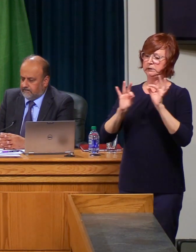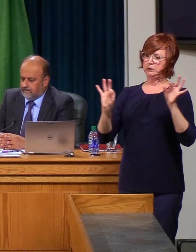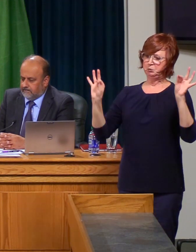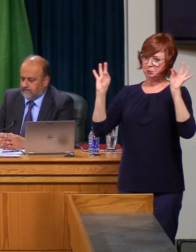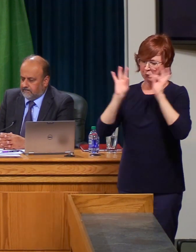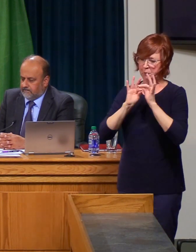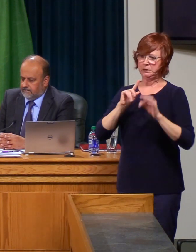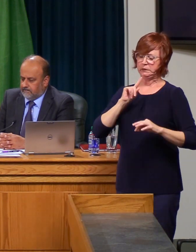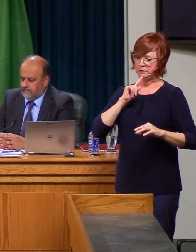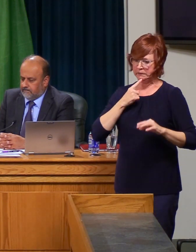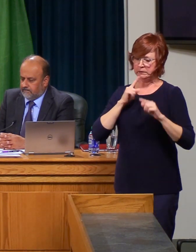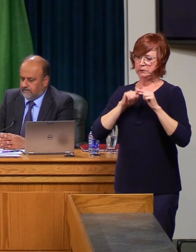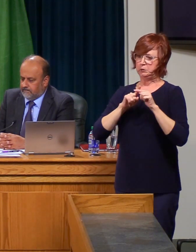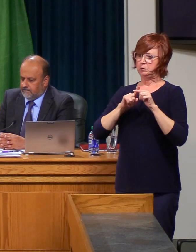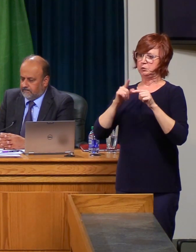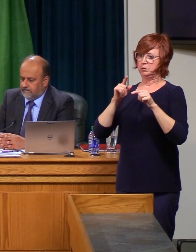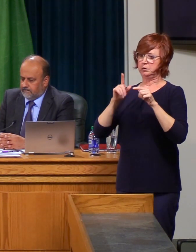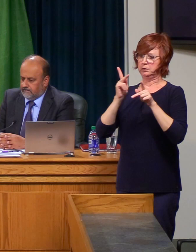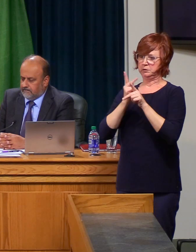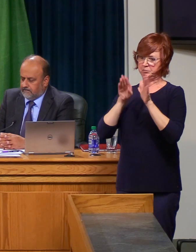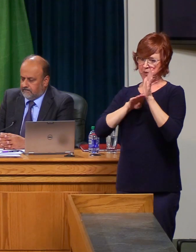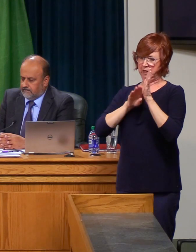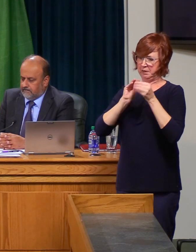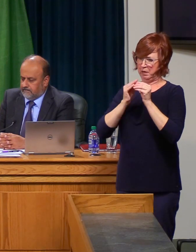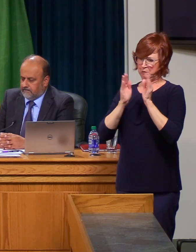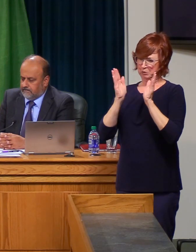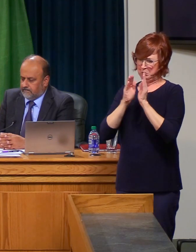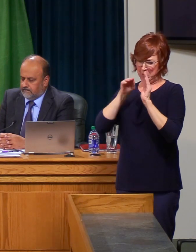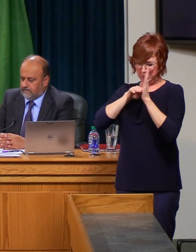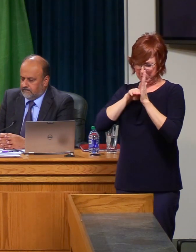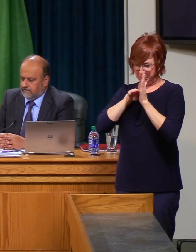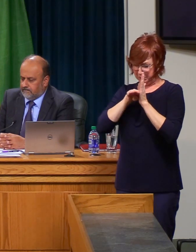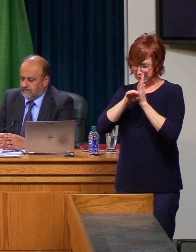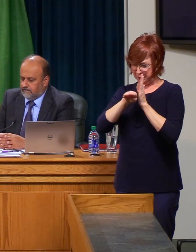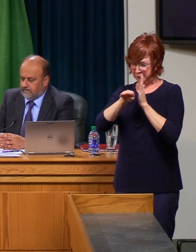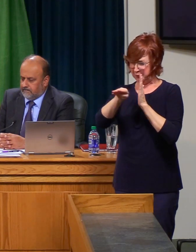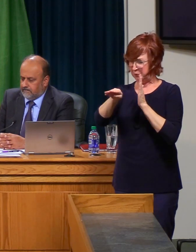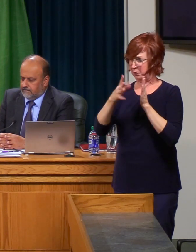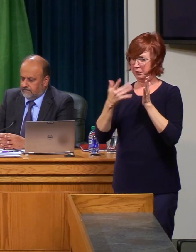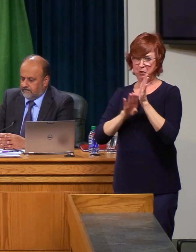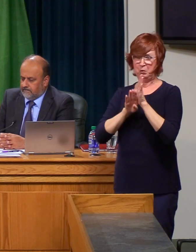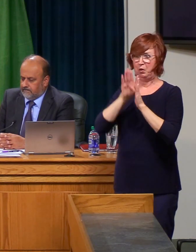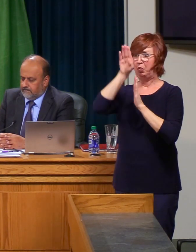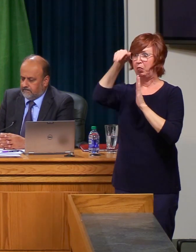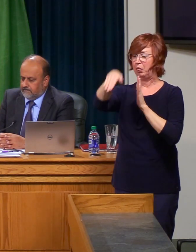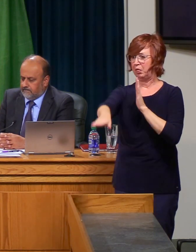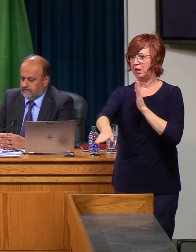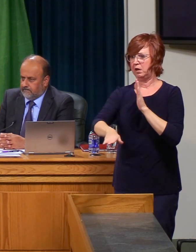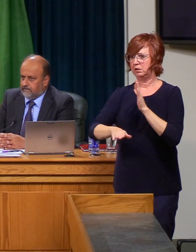for us to protect those that are most vulnerable to this virus in our society.